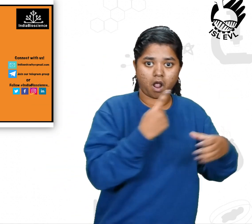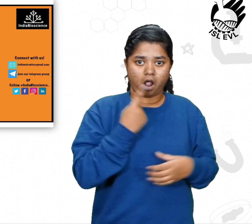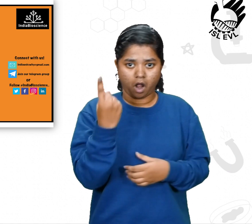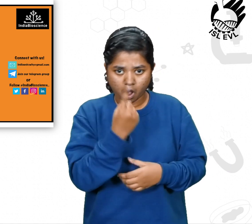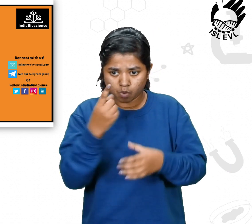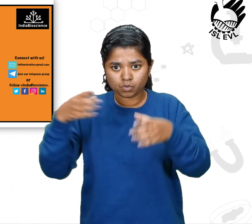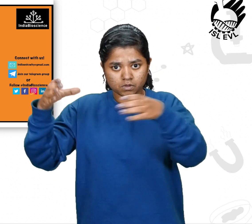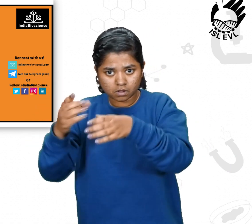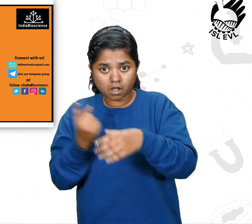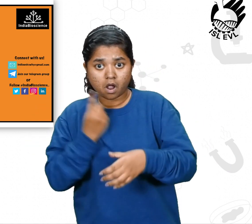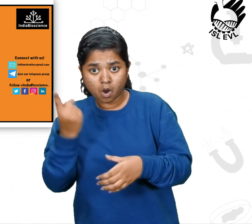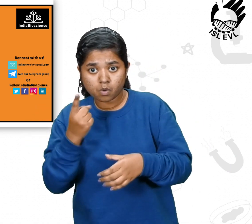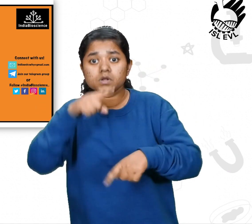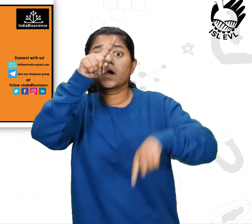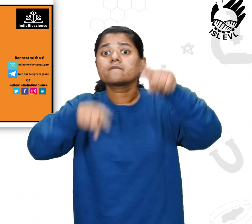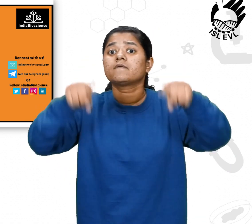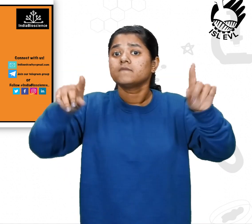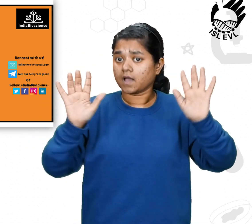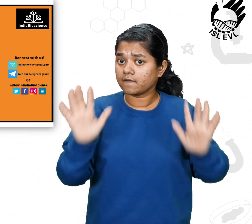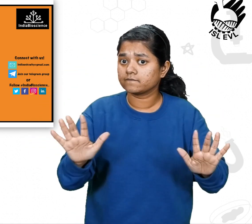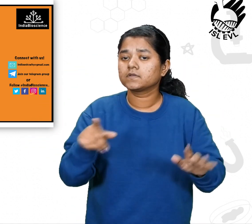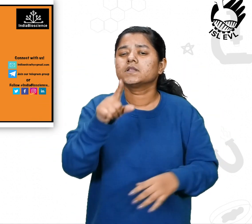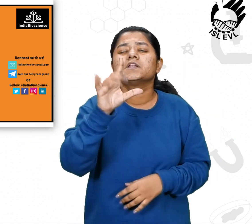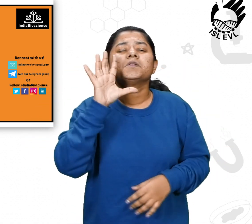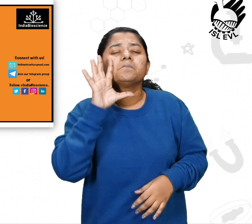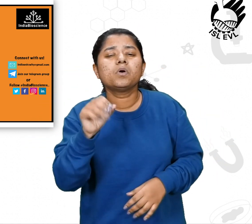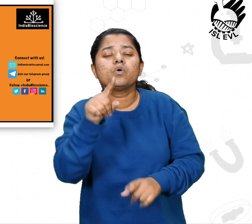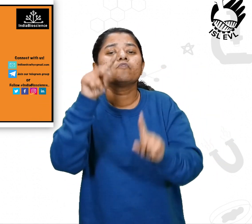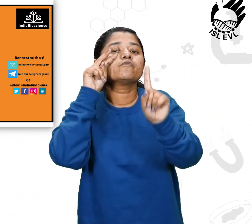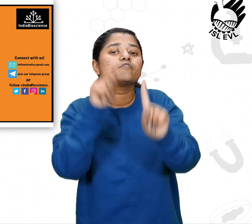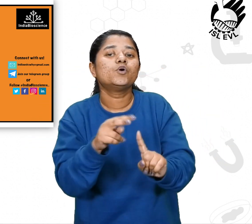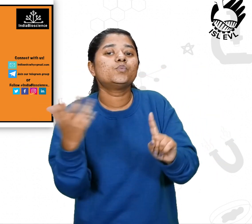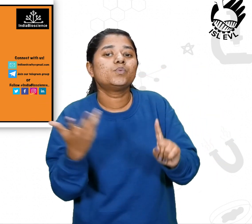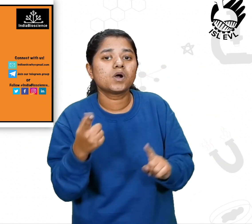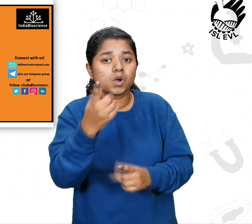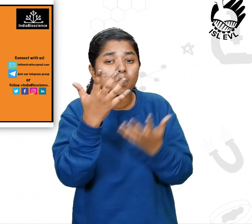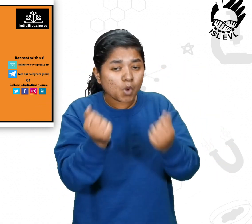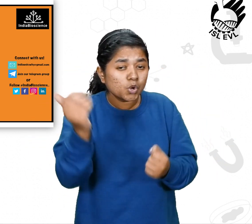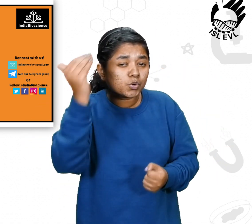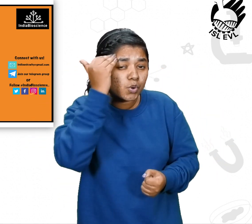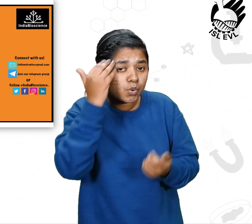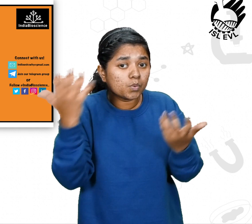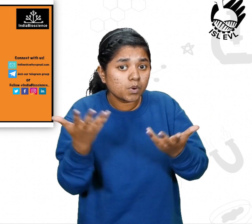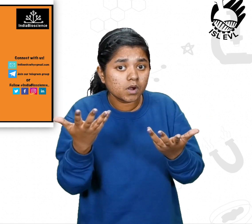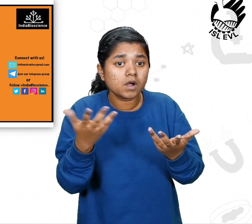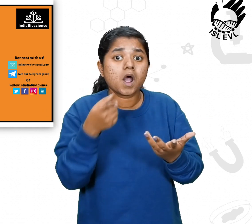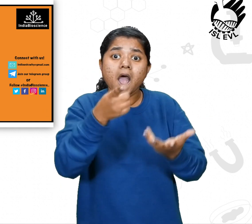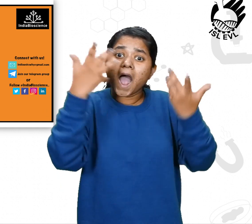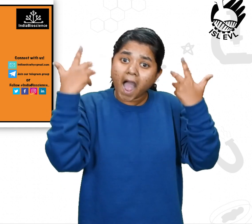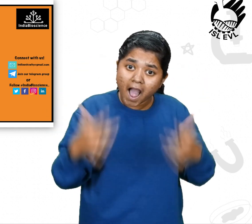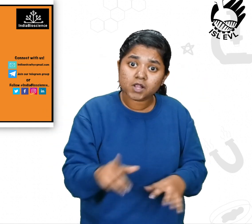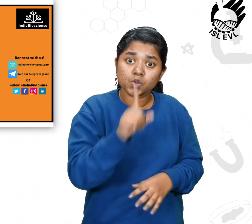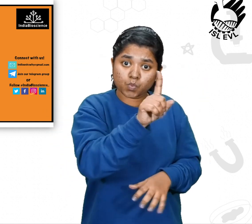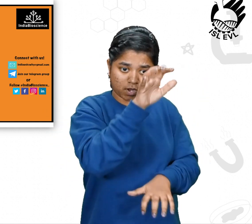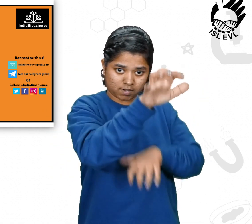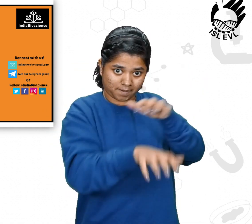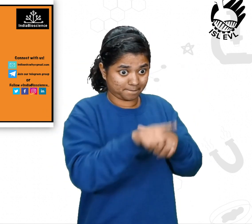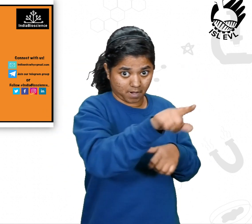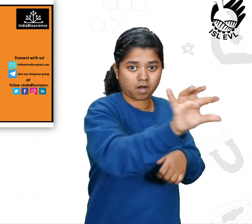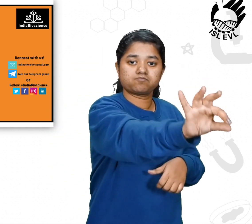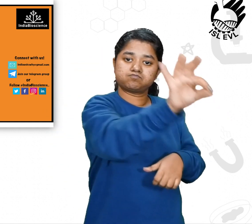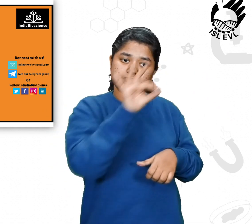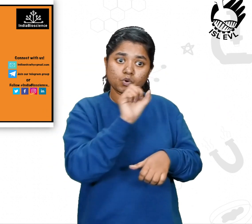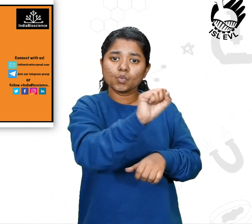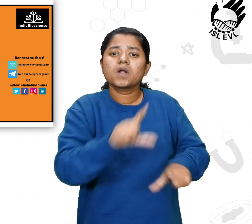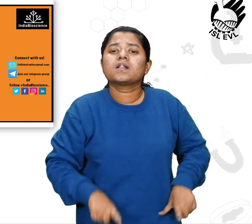Do we want to understand a given species, how it's evolving over, across the life history, or do we